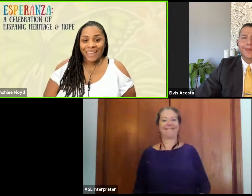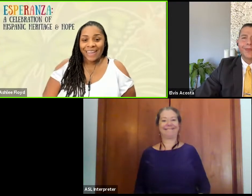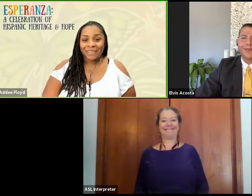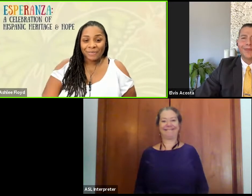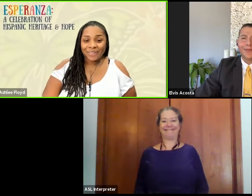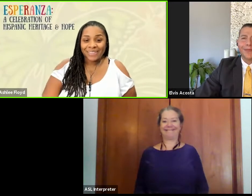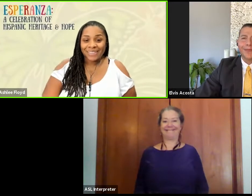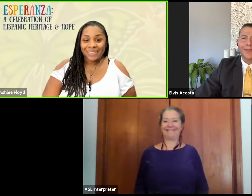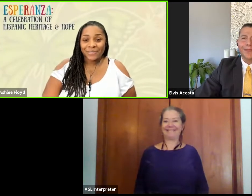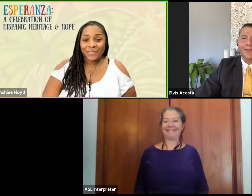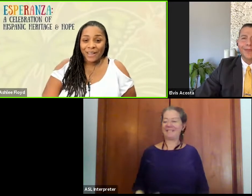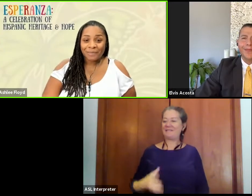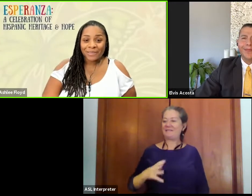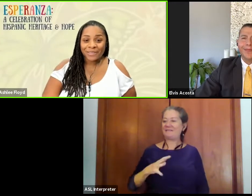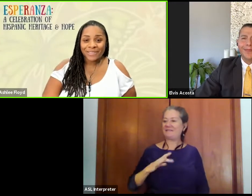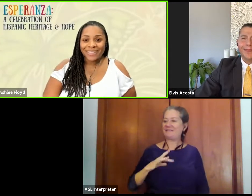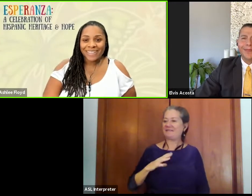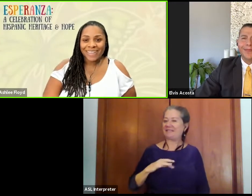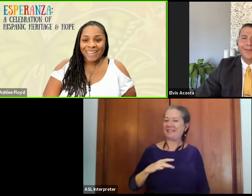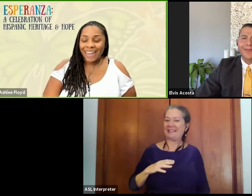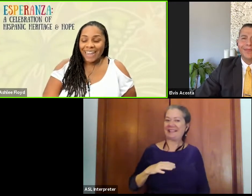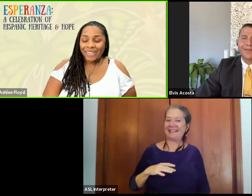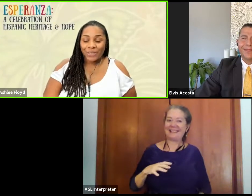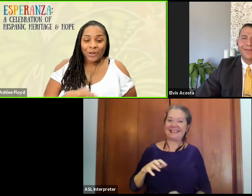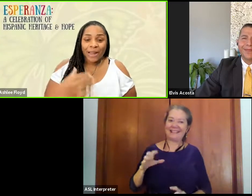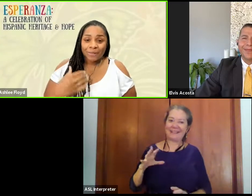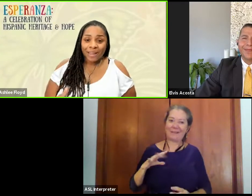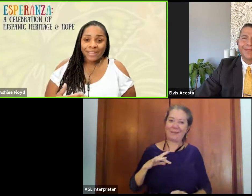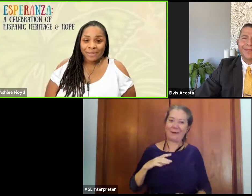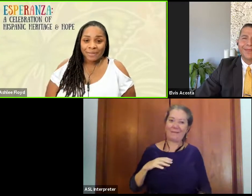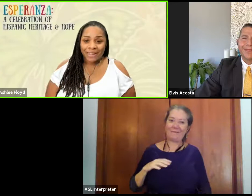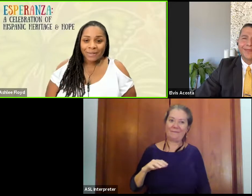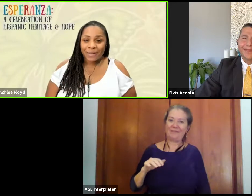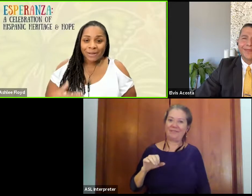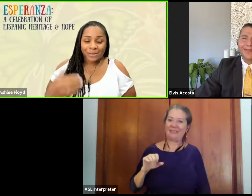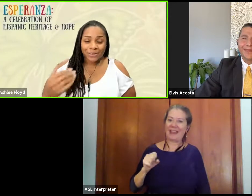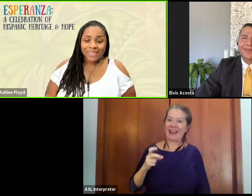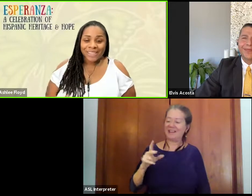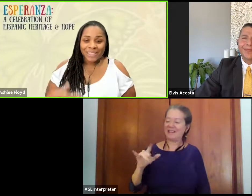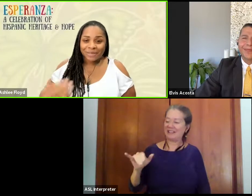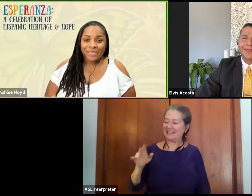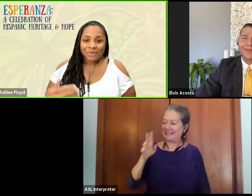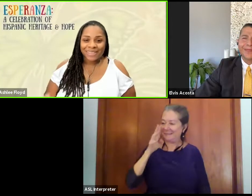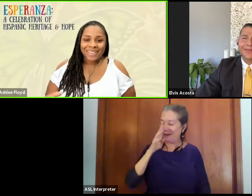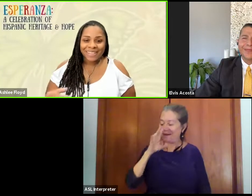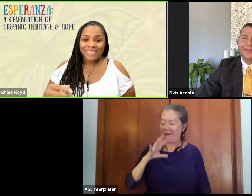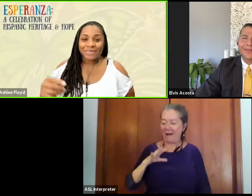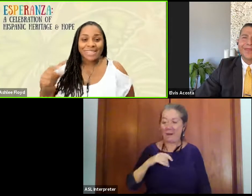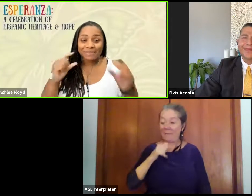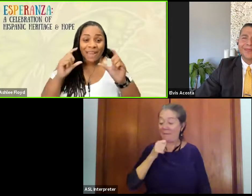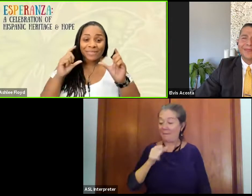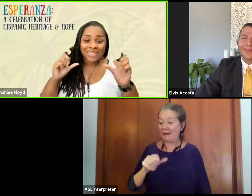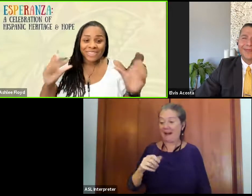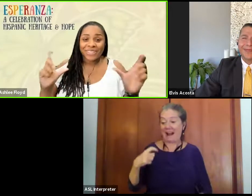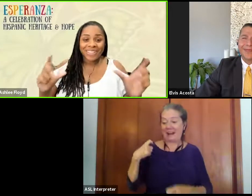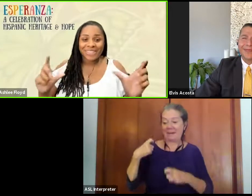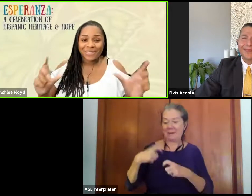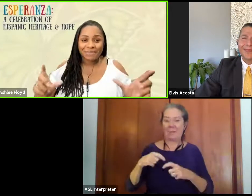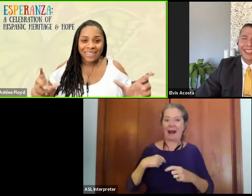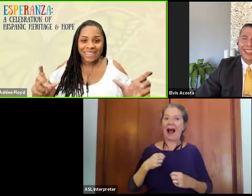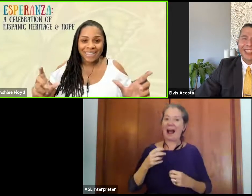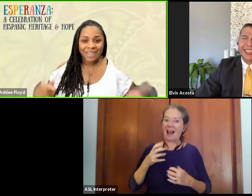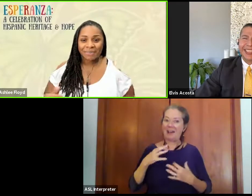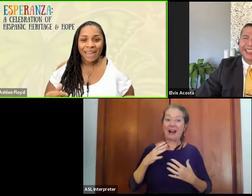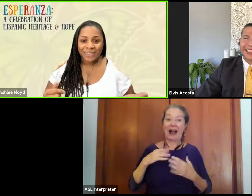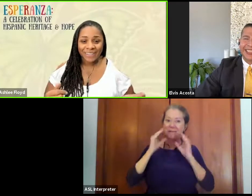Wow, that was phenomenal. So I'm not Hispanic, but I was resonating with so many things, and my smile was literally